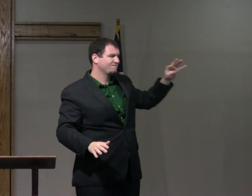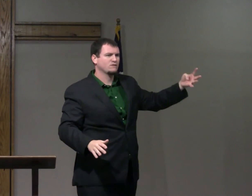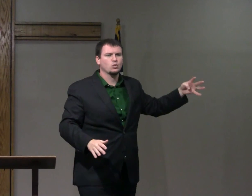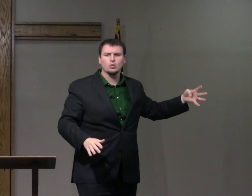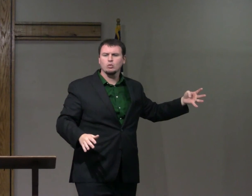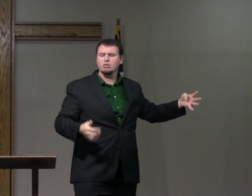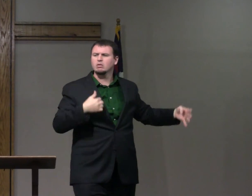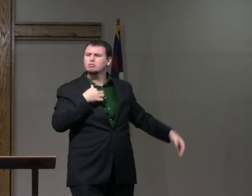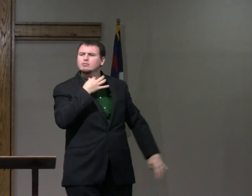decision.